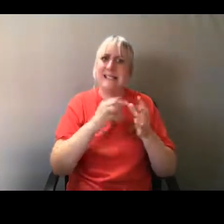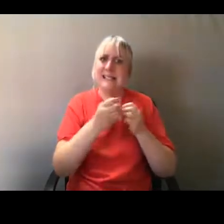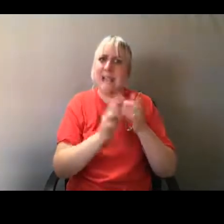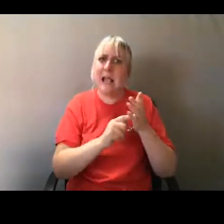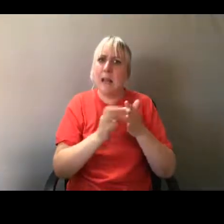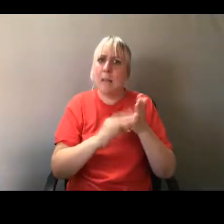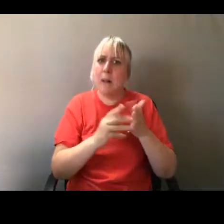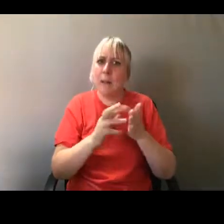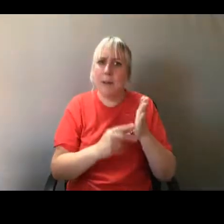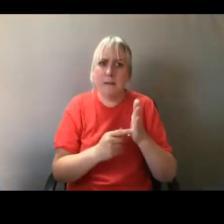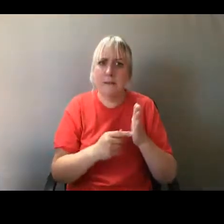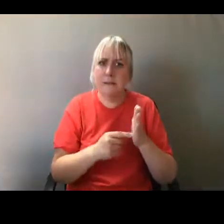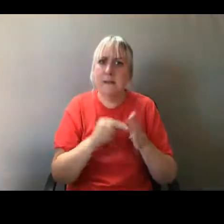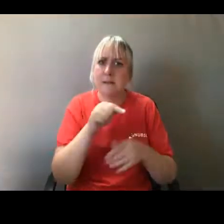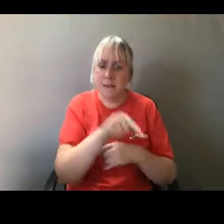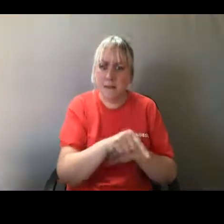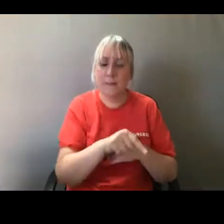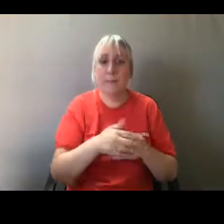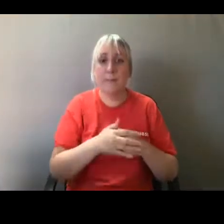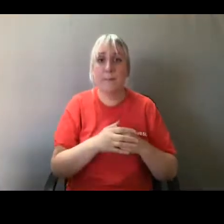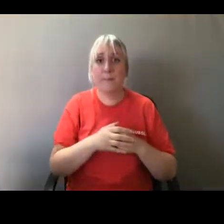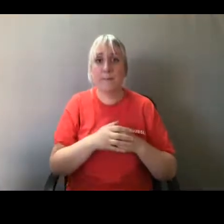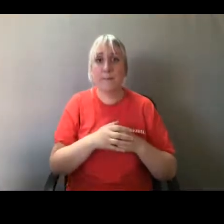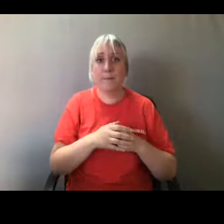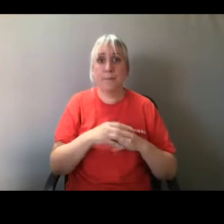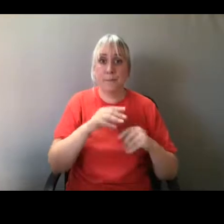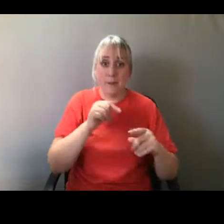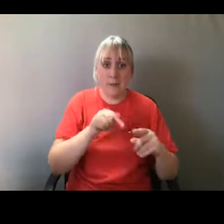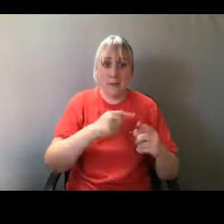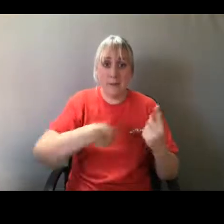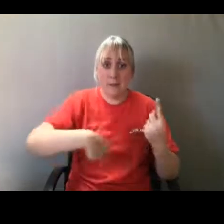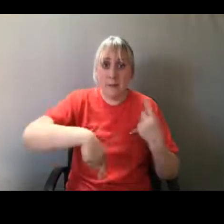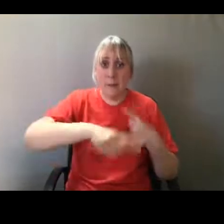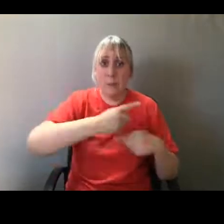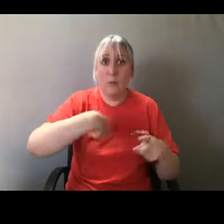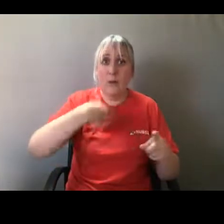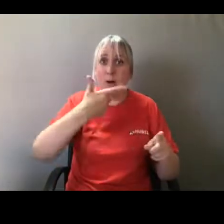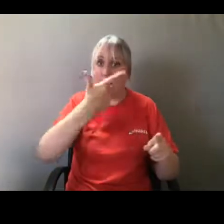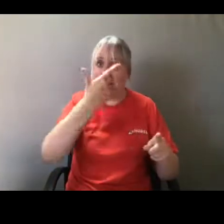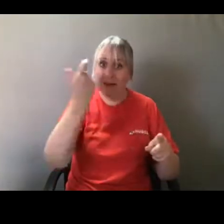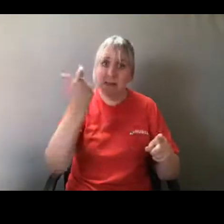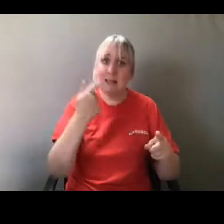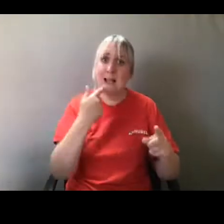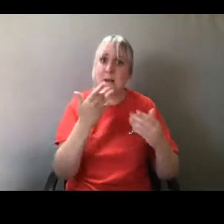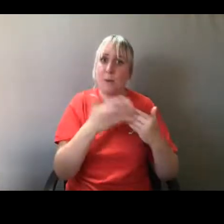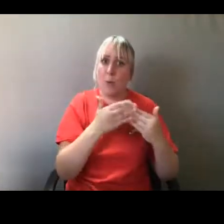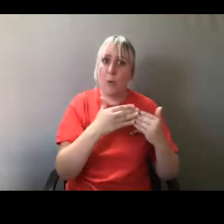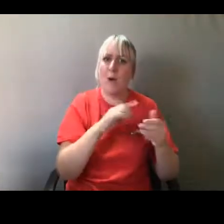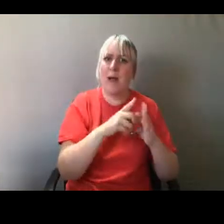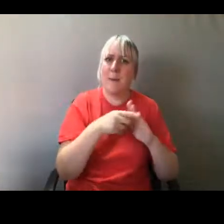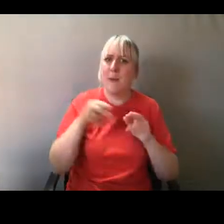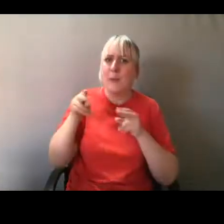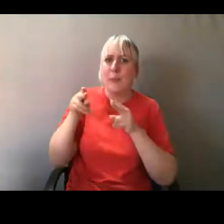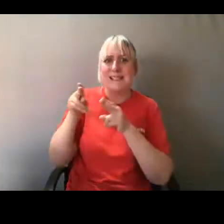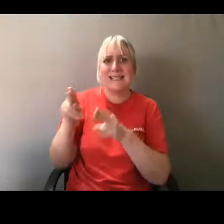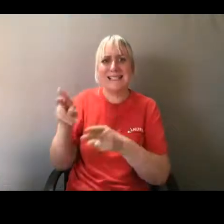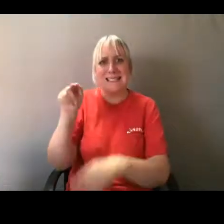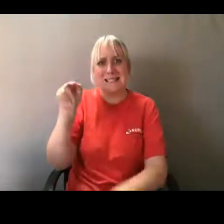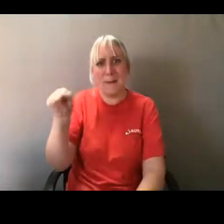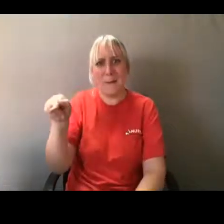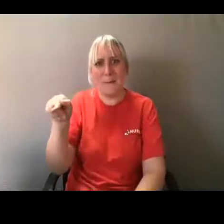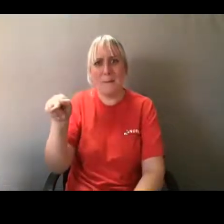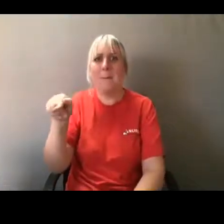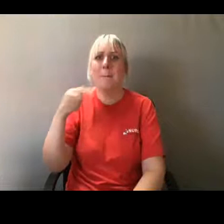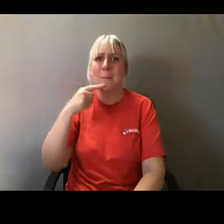both what I call the macro, that is the system and